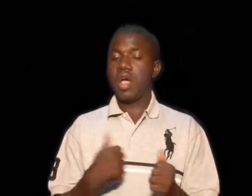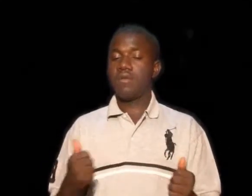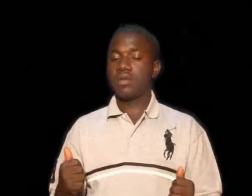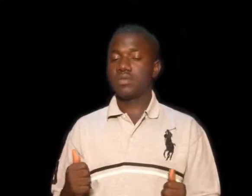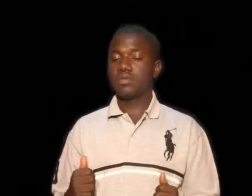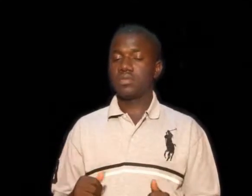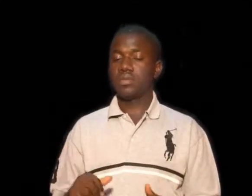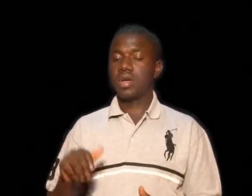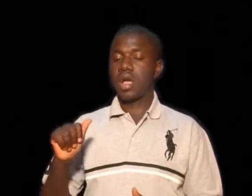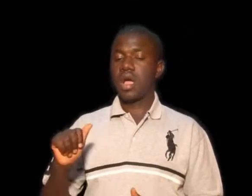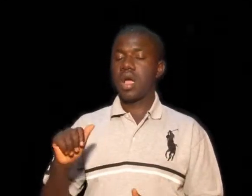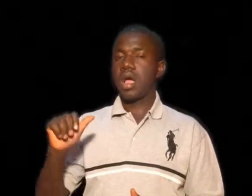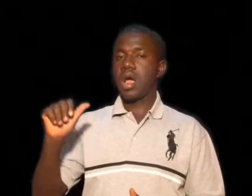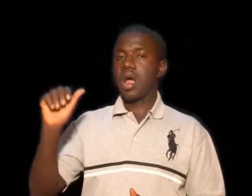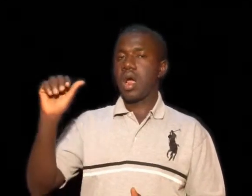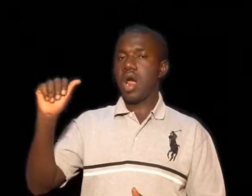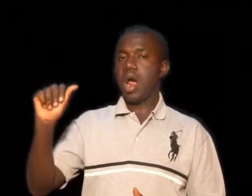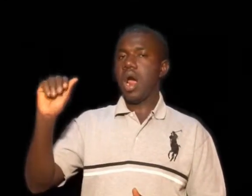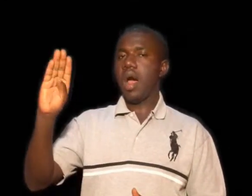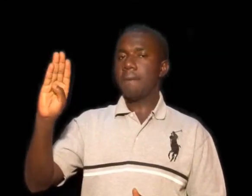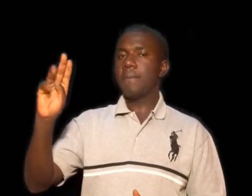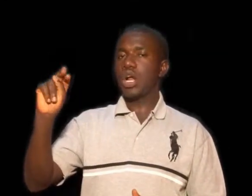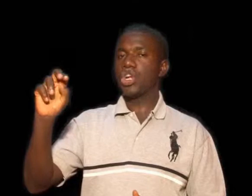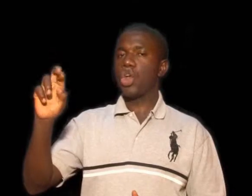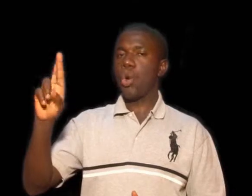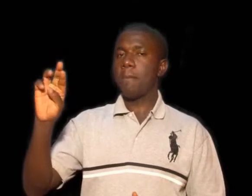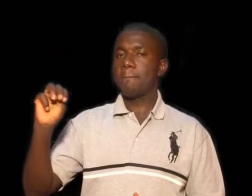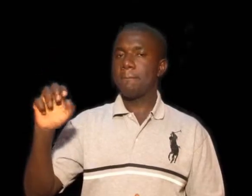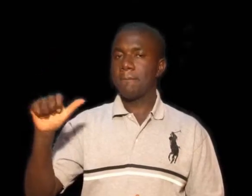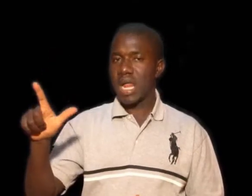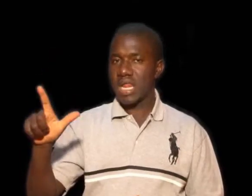Avoid: abnormal or subnormal.